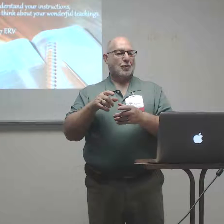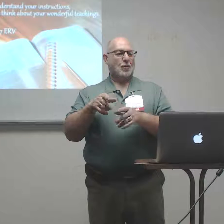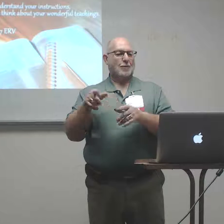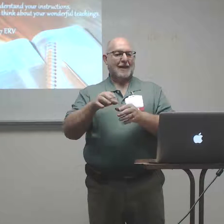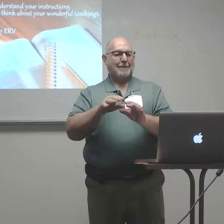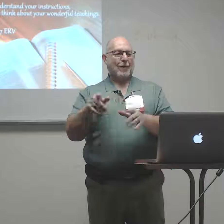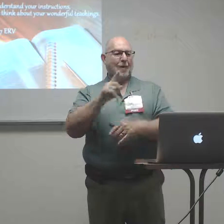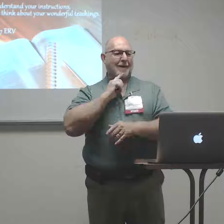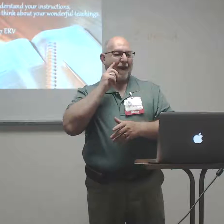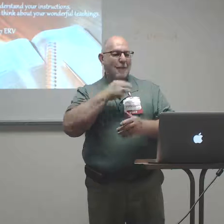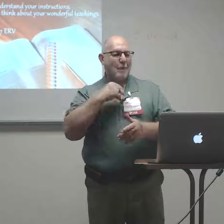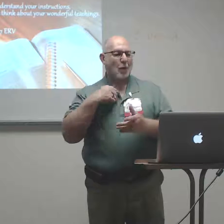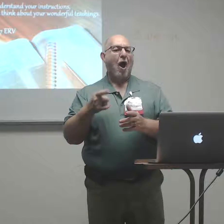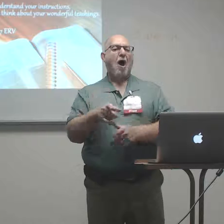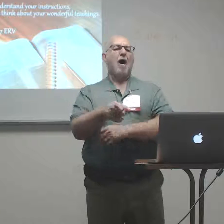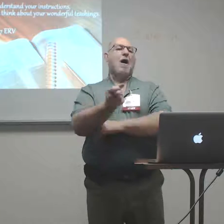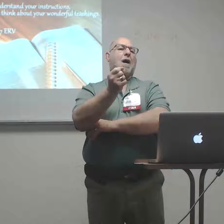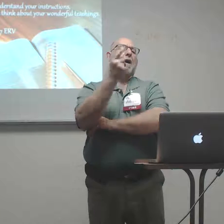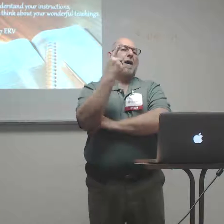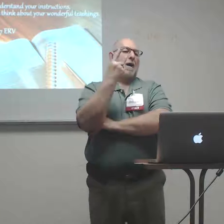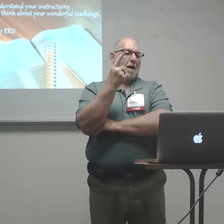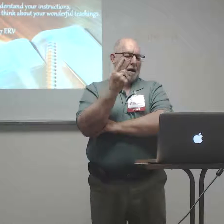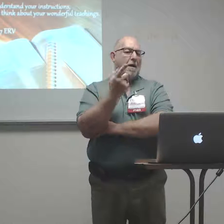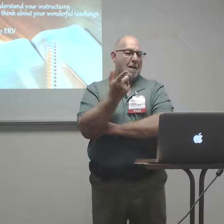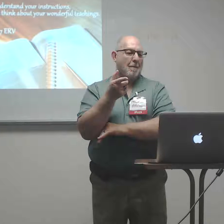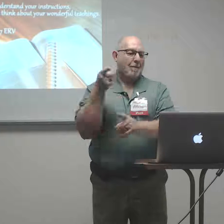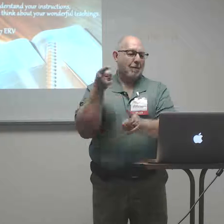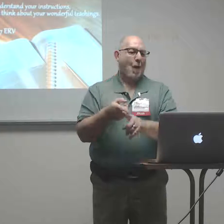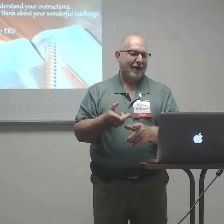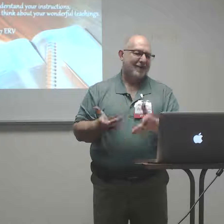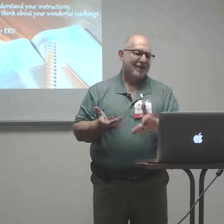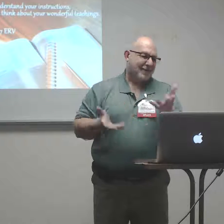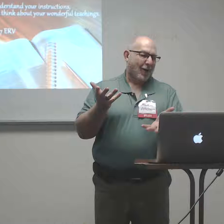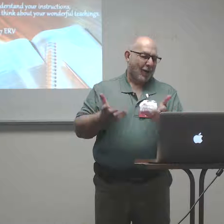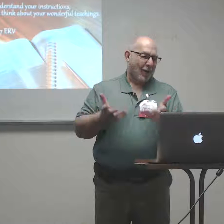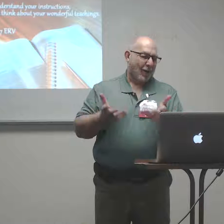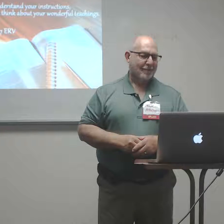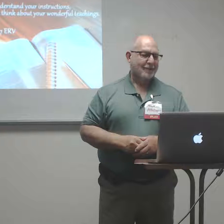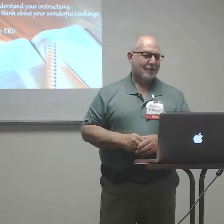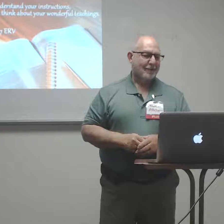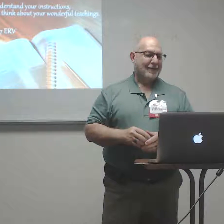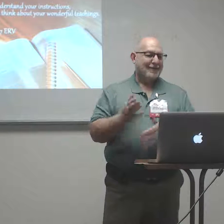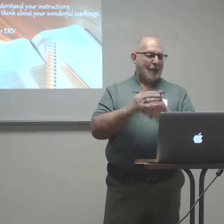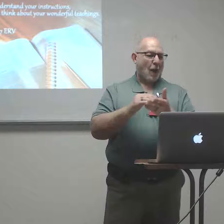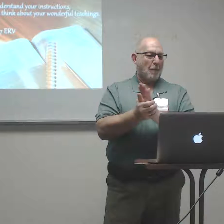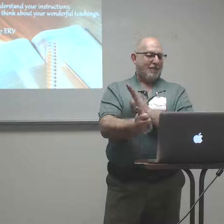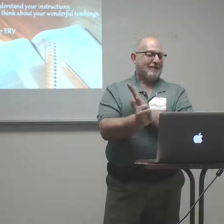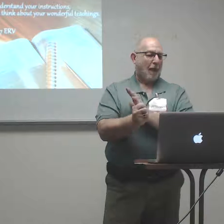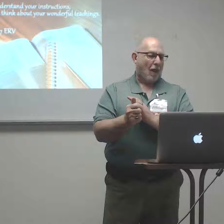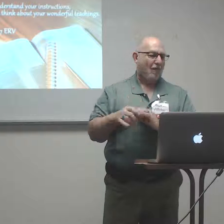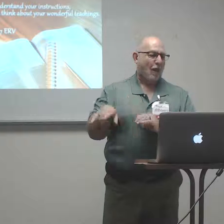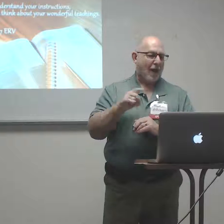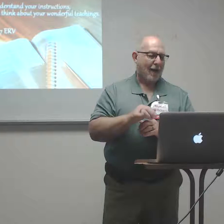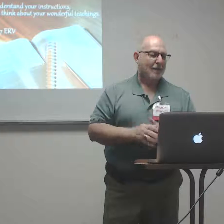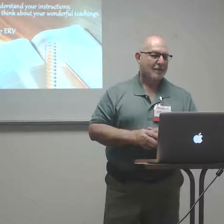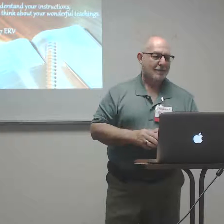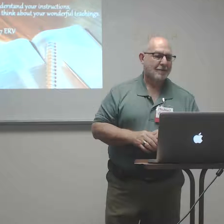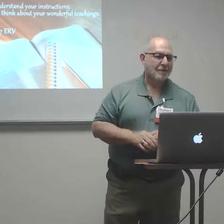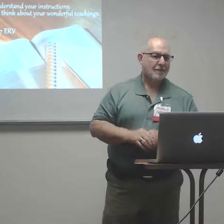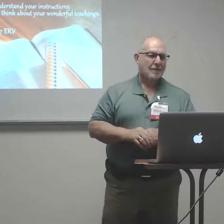stand up, she'll help me, help with the deaf members. They'll be able to look at her and they really understand what it is that she's saying. And